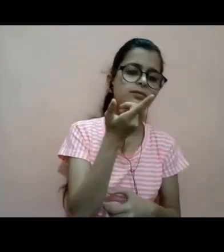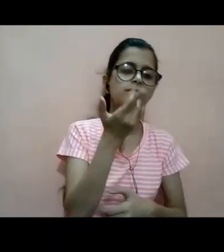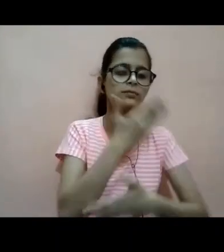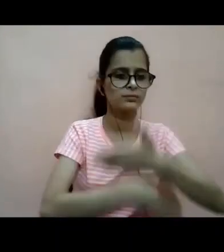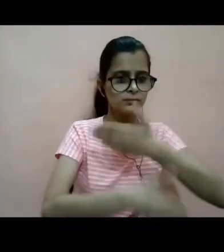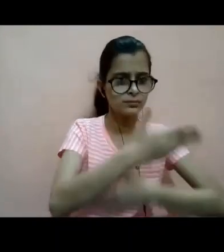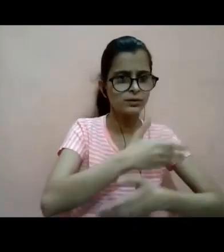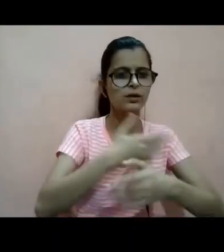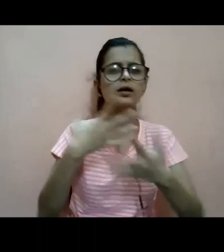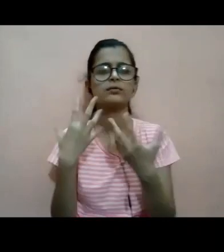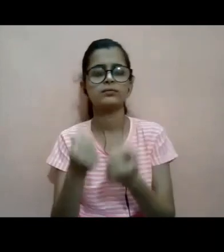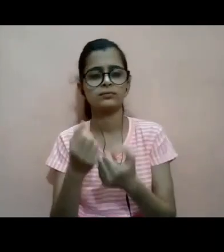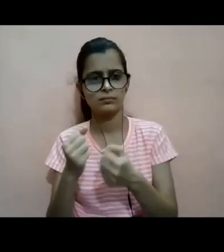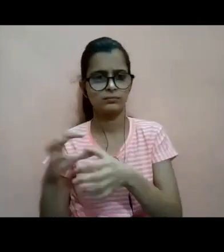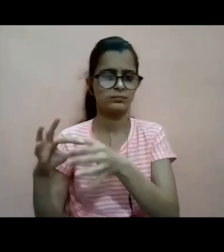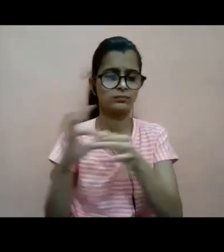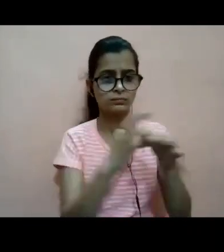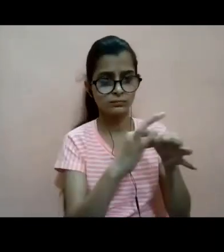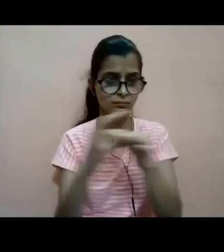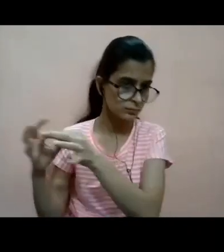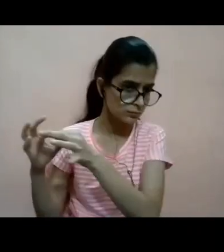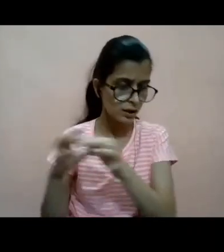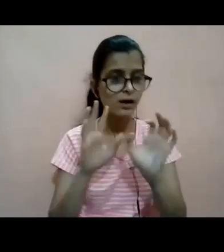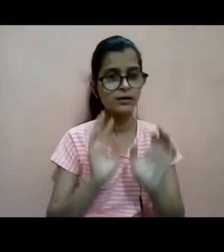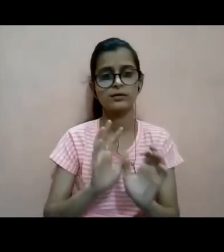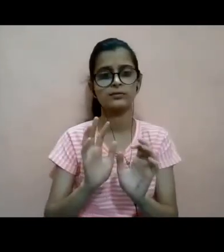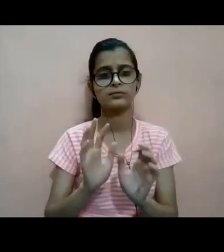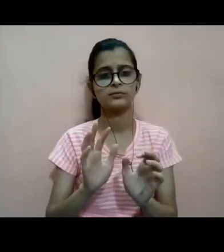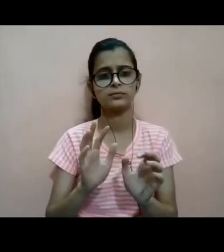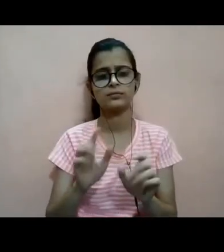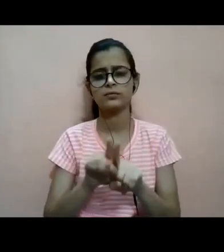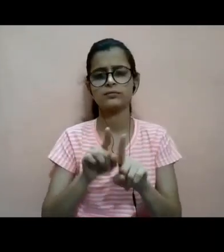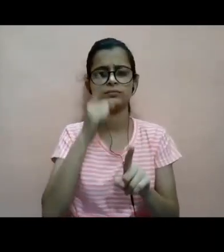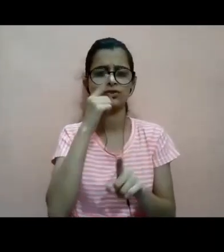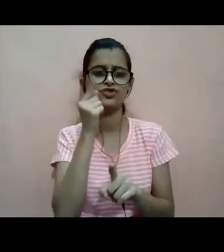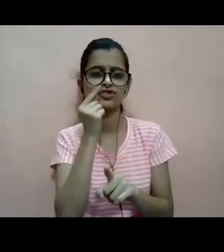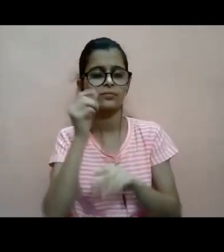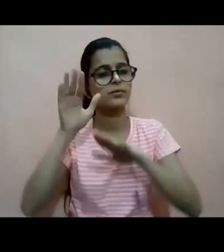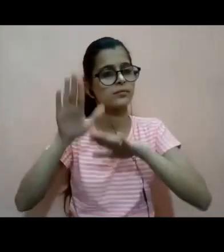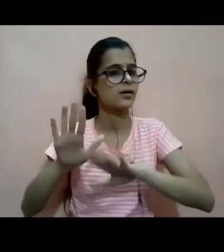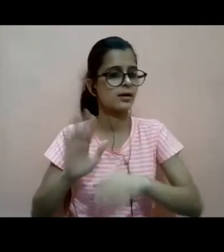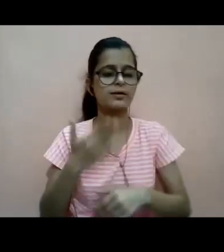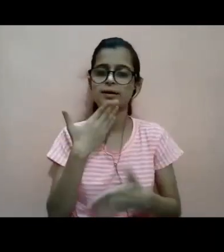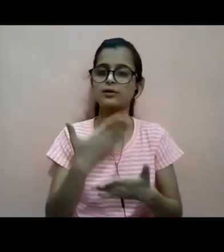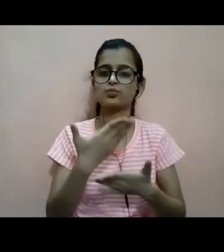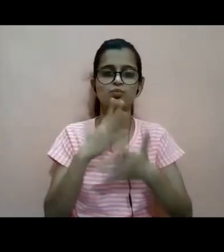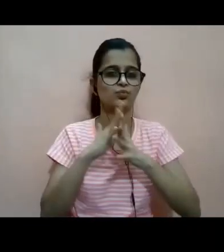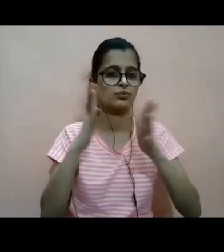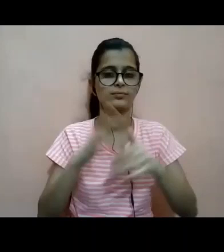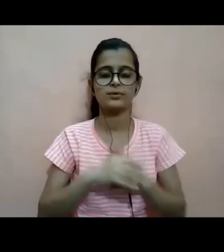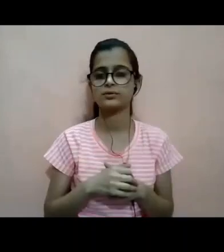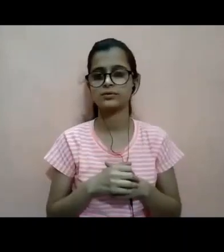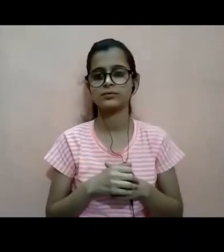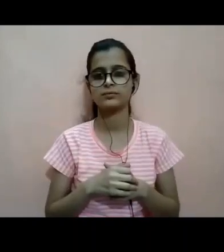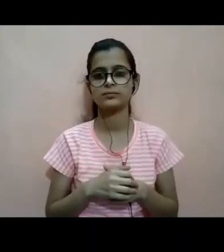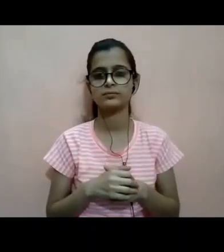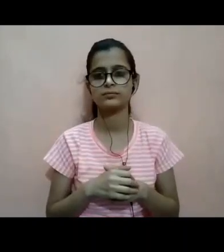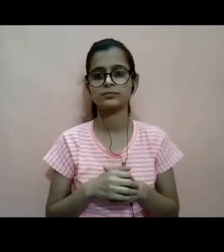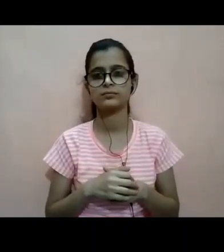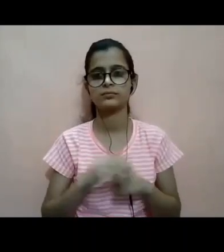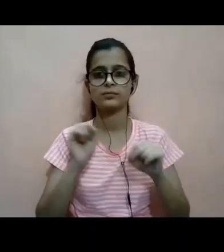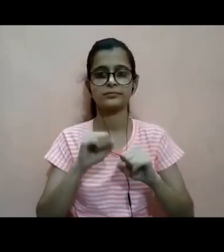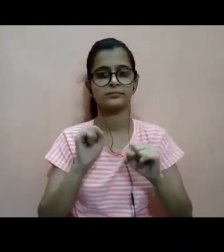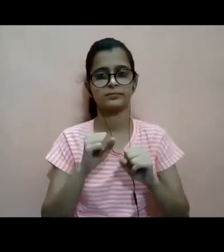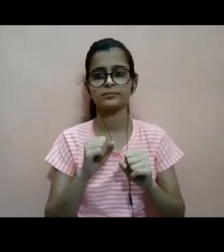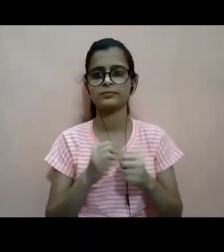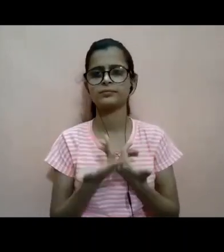making connections with other issues, and gender would be a key one. Thank you. Yes, of course.